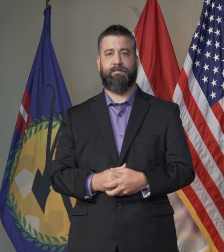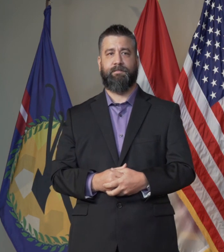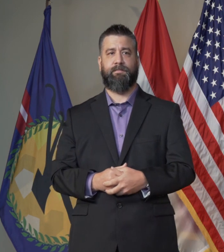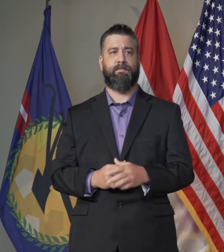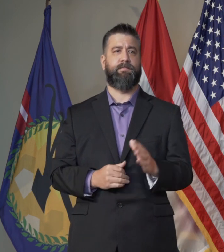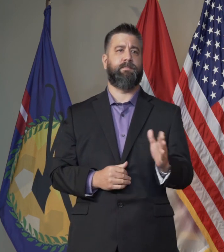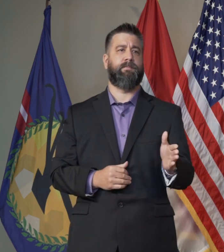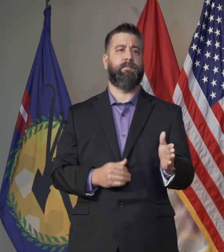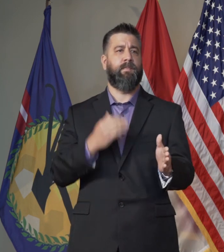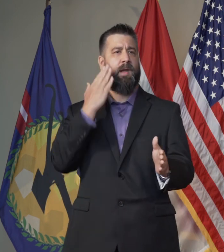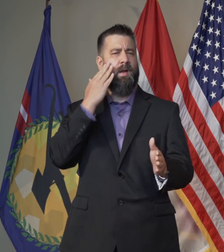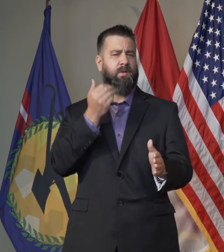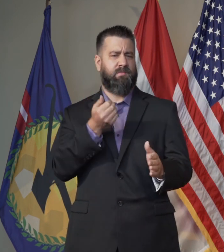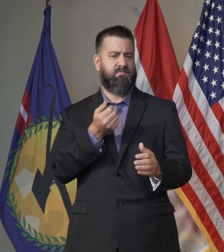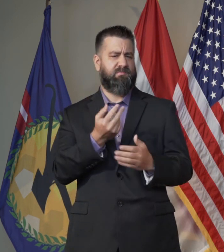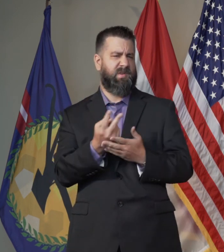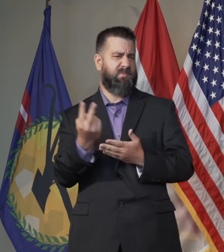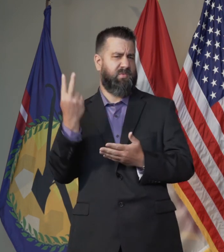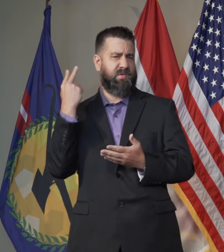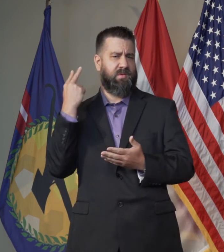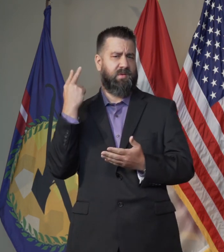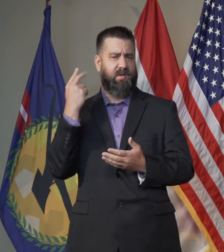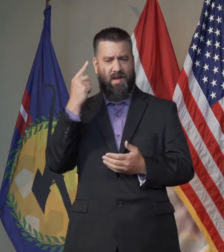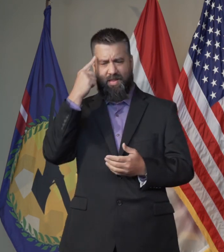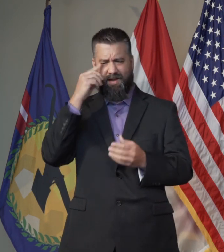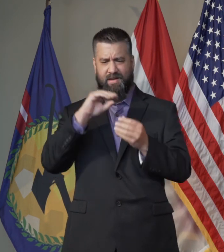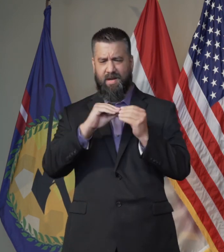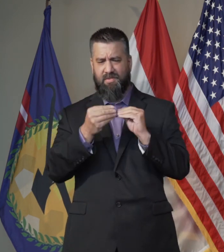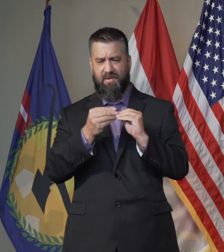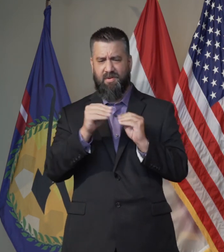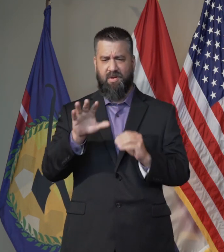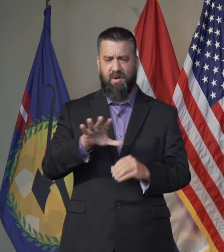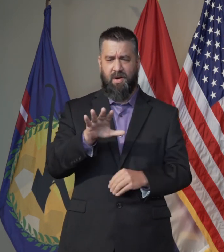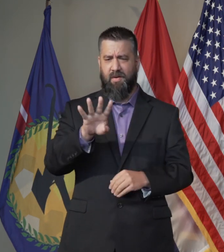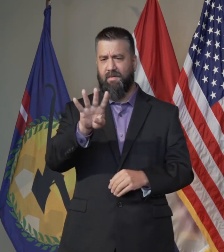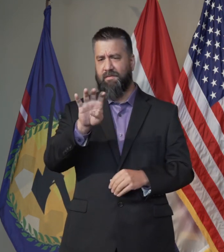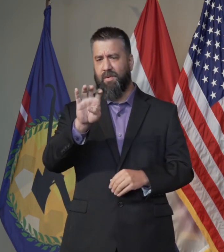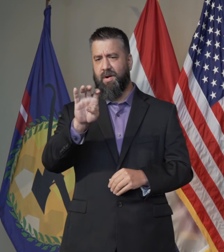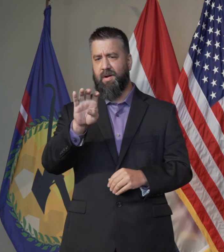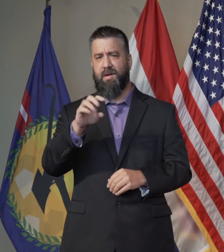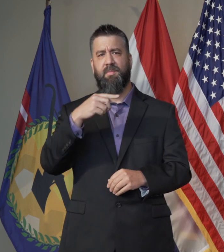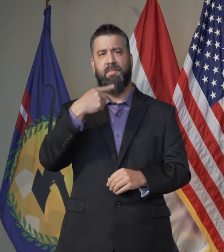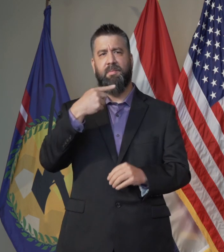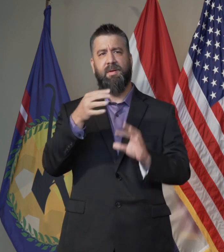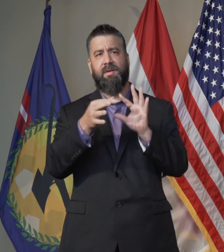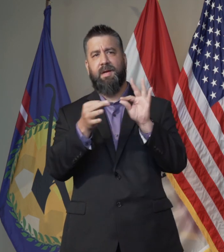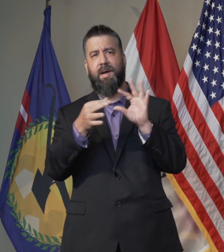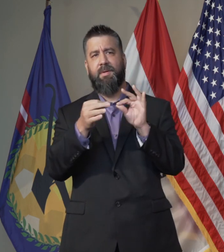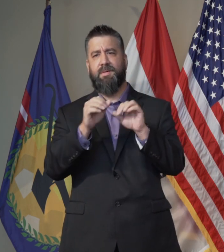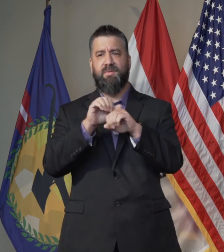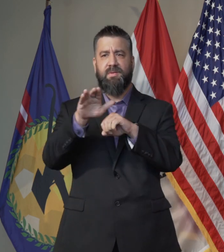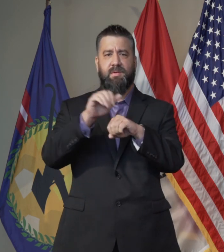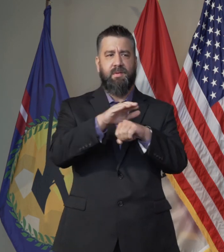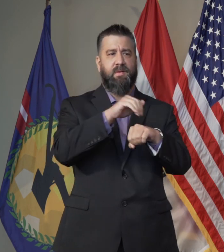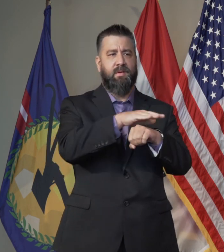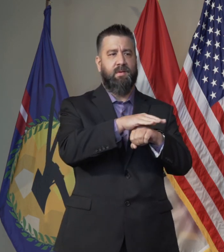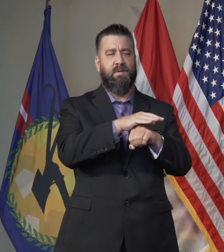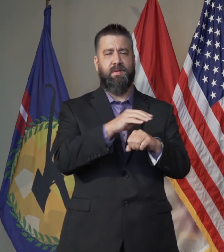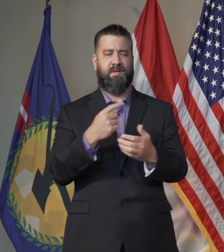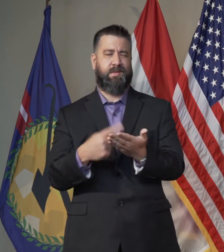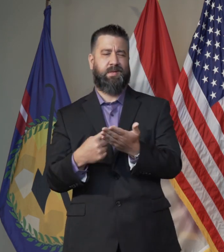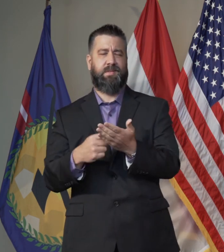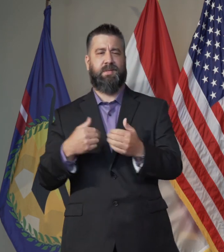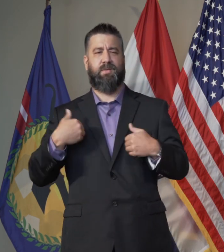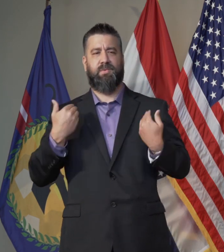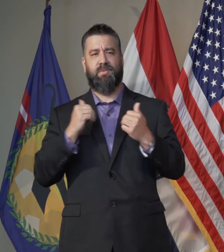I know a couple of weeks ago, I think the number was around 400 public comments that were submitted when the discussion was going on about youth sports. Last